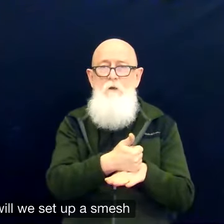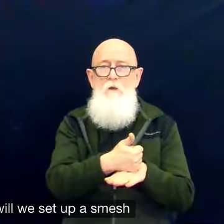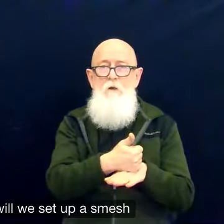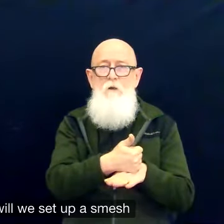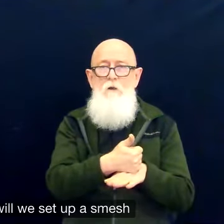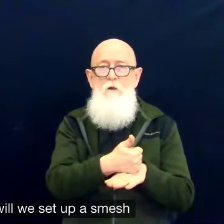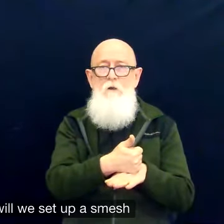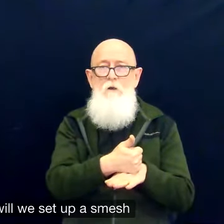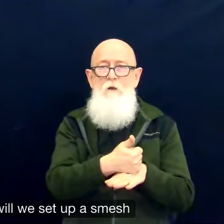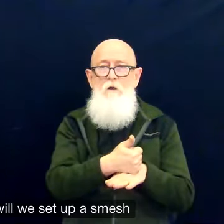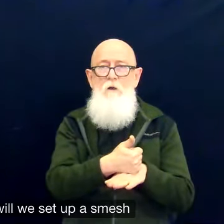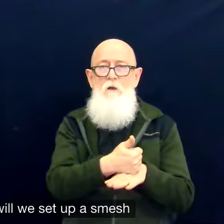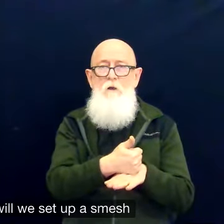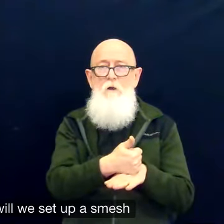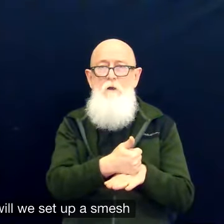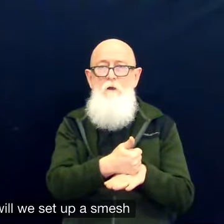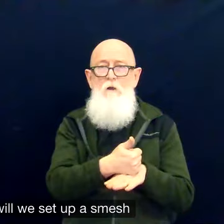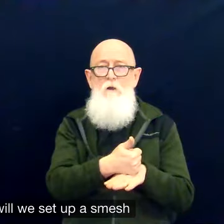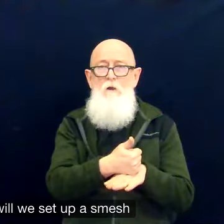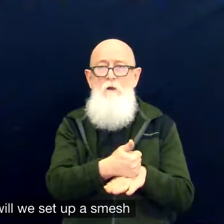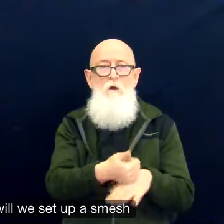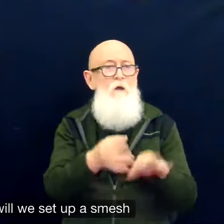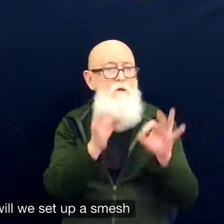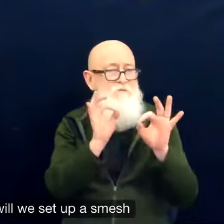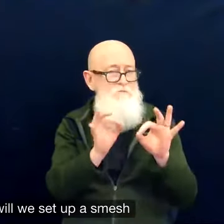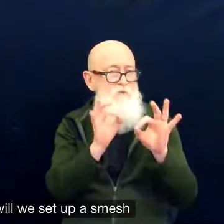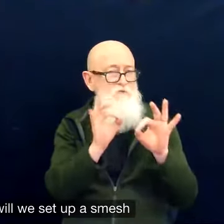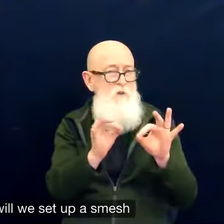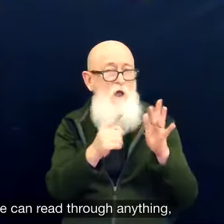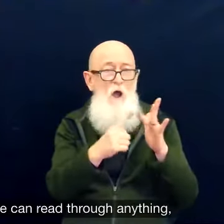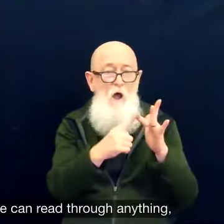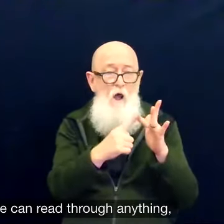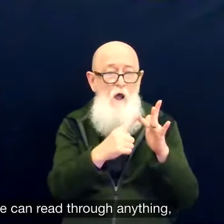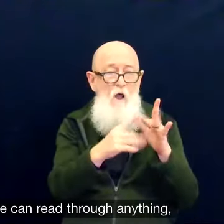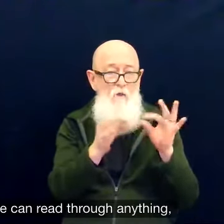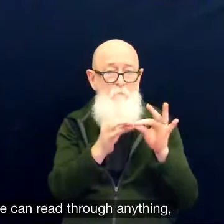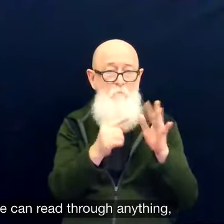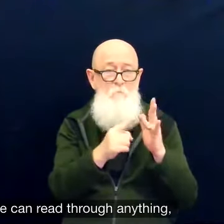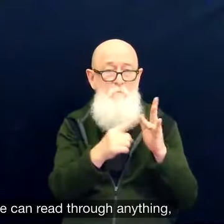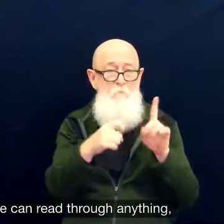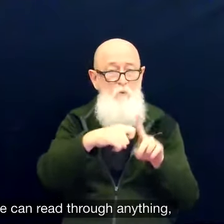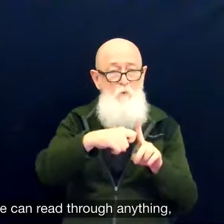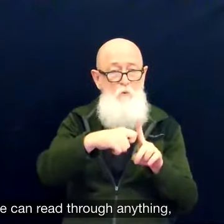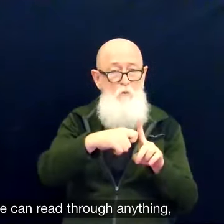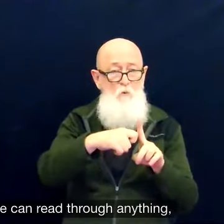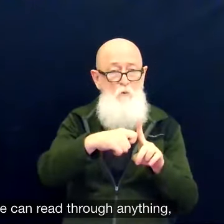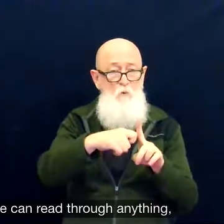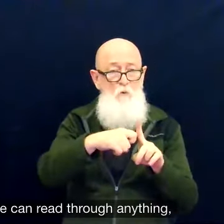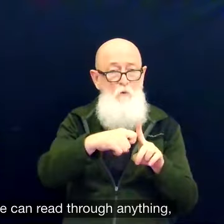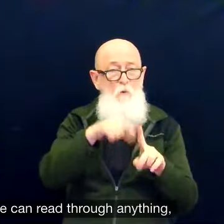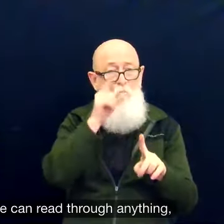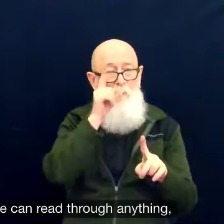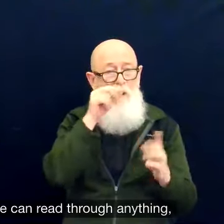like a special book that we can read through? I think like an iBook where we can download everything or look at everything. Because if I don't